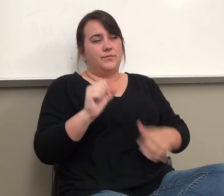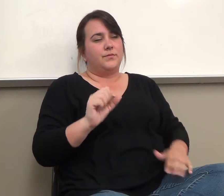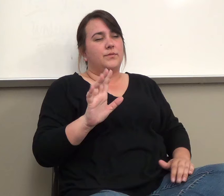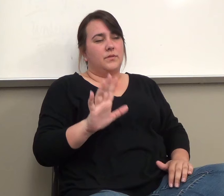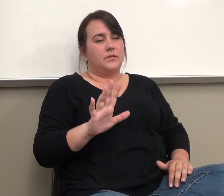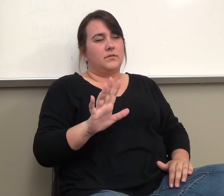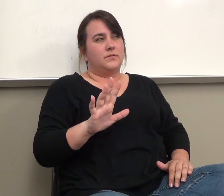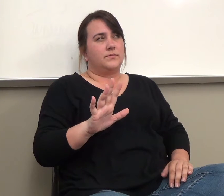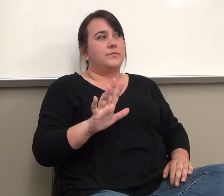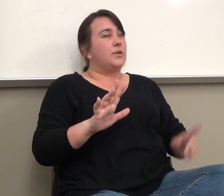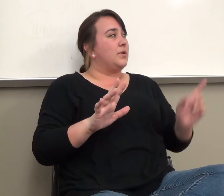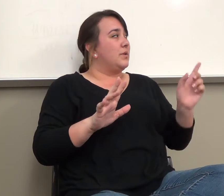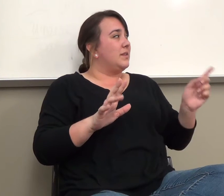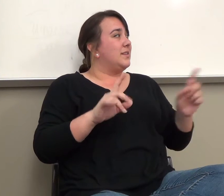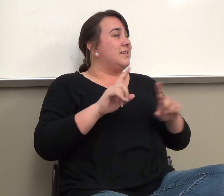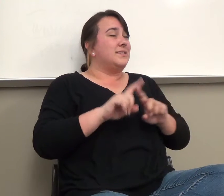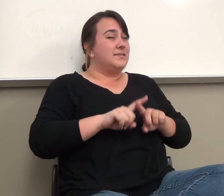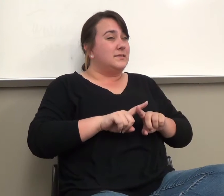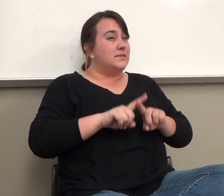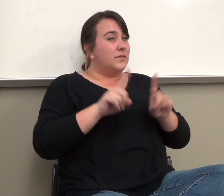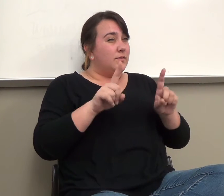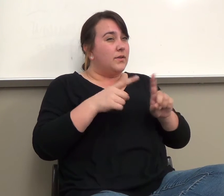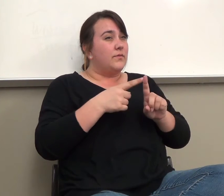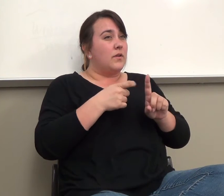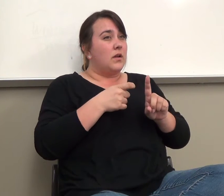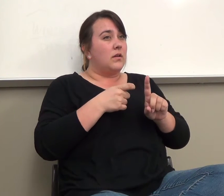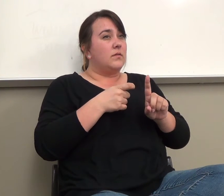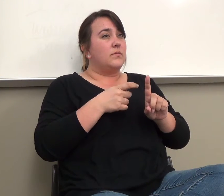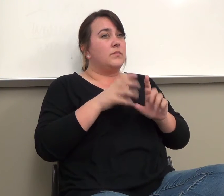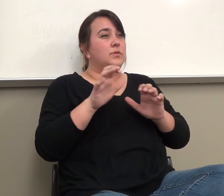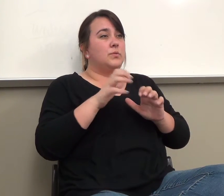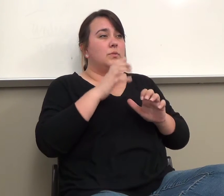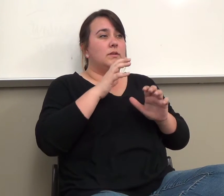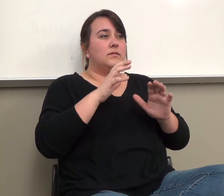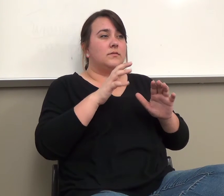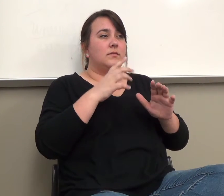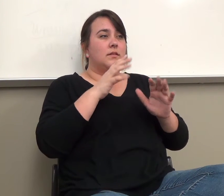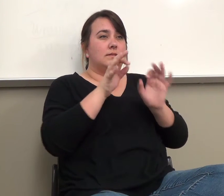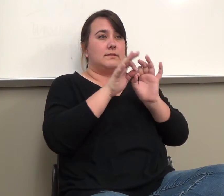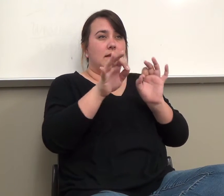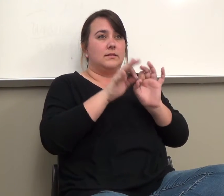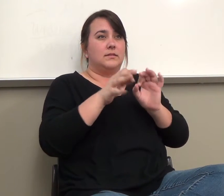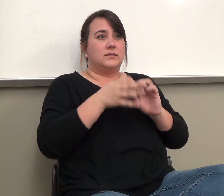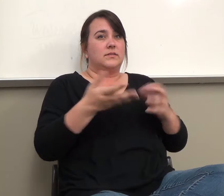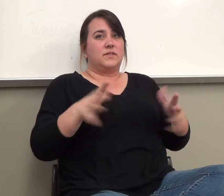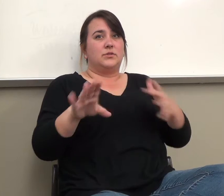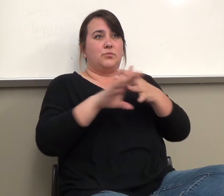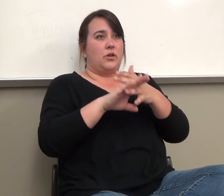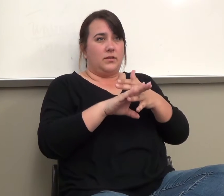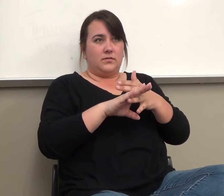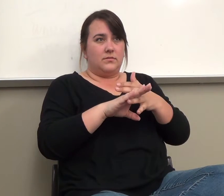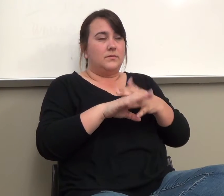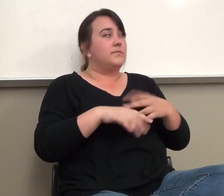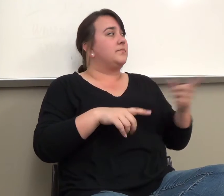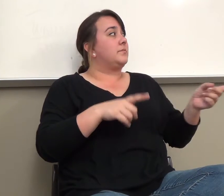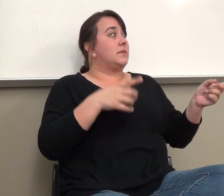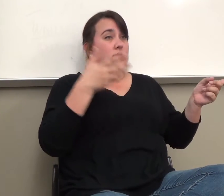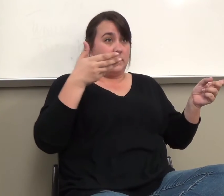this is a little bit different from doing this and then going for a break. Go ahead and do this, and then when you're